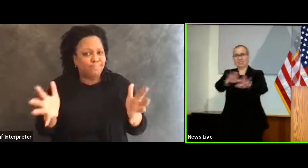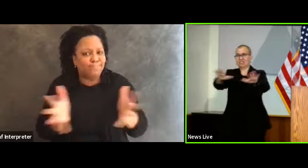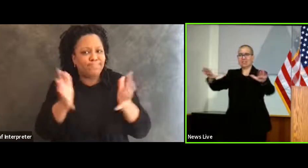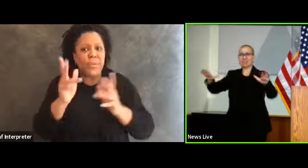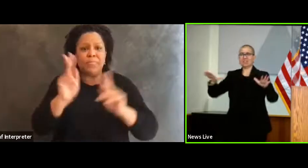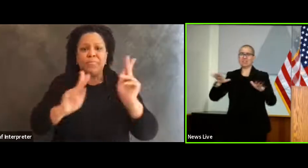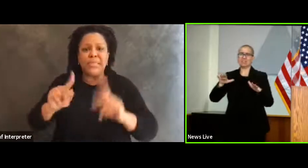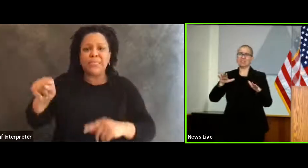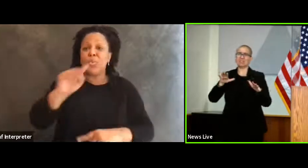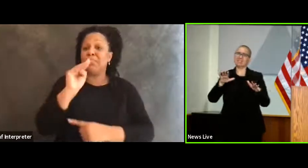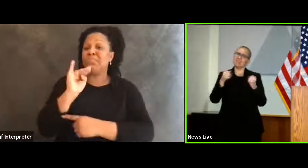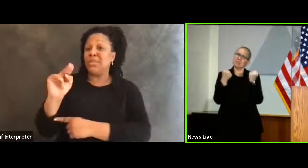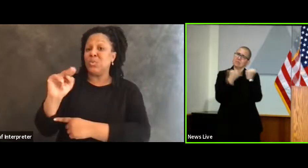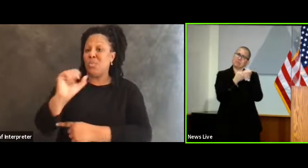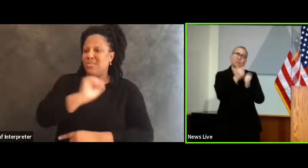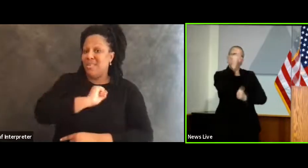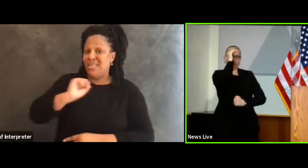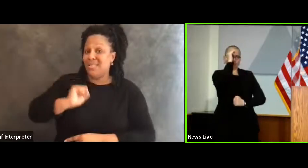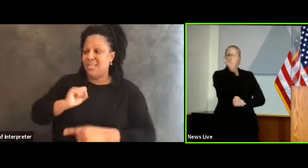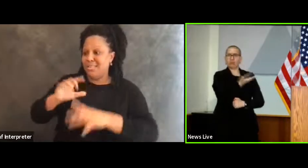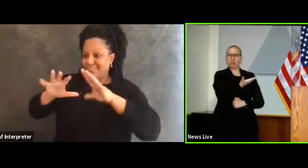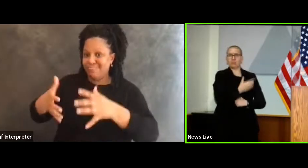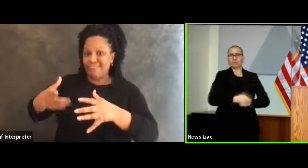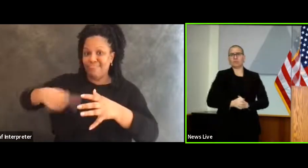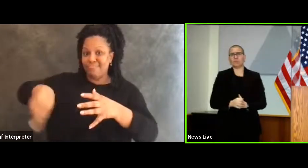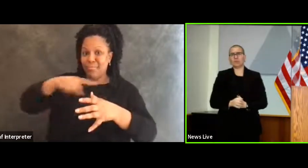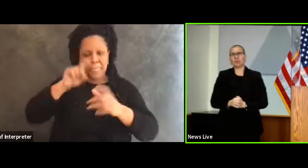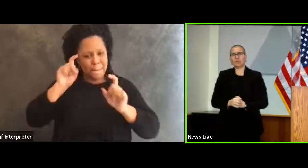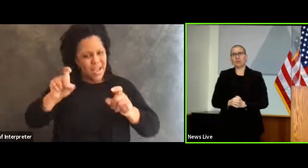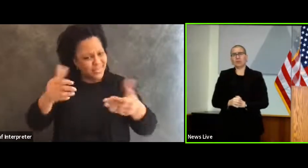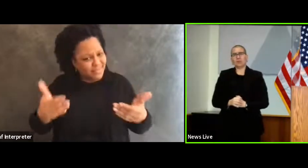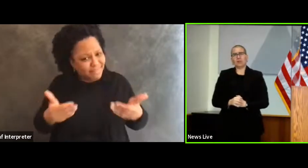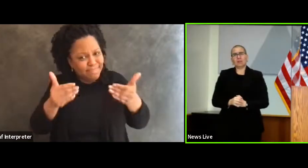We are at a moment, we are at a choice point